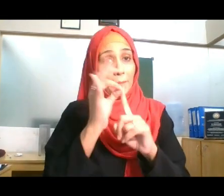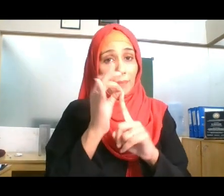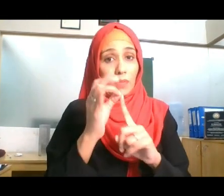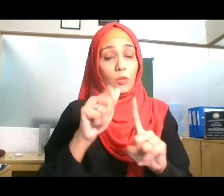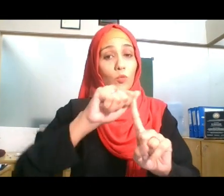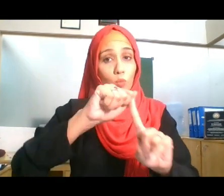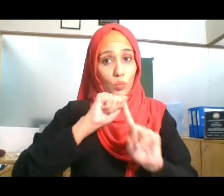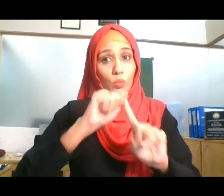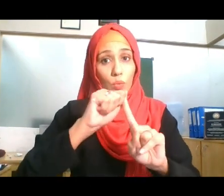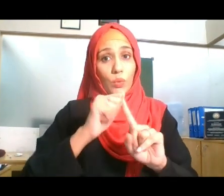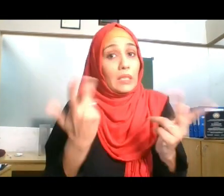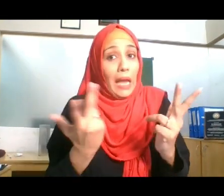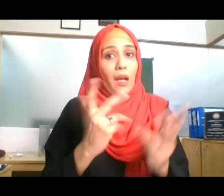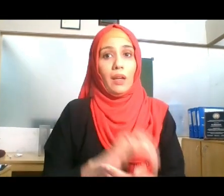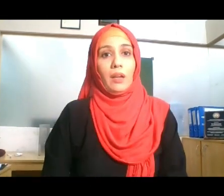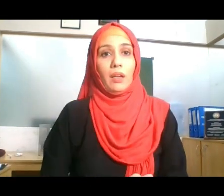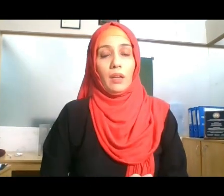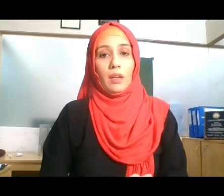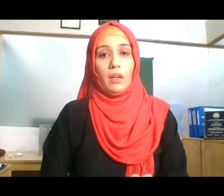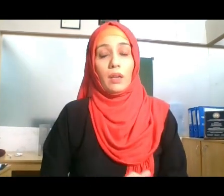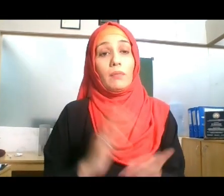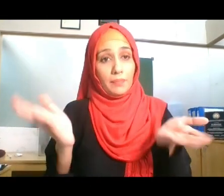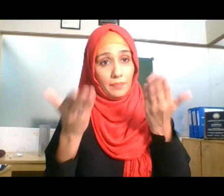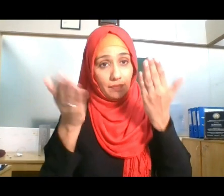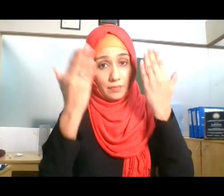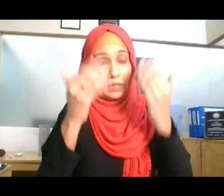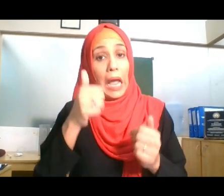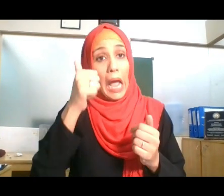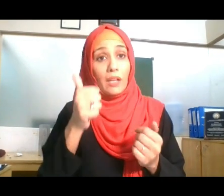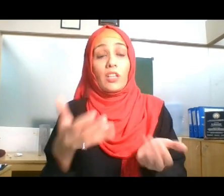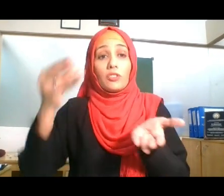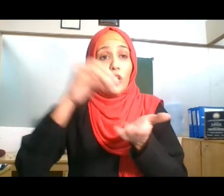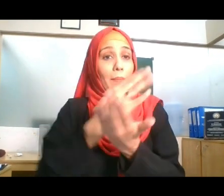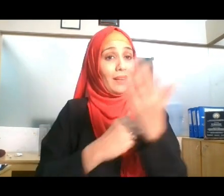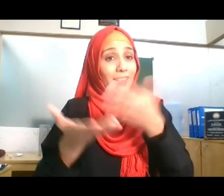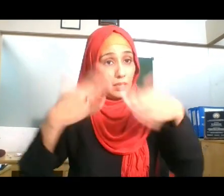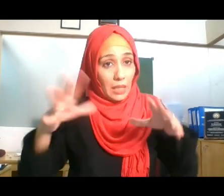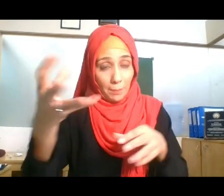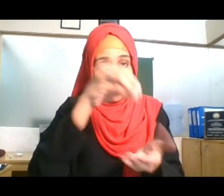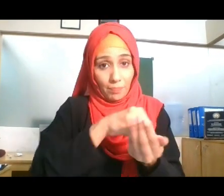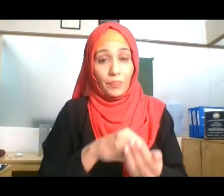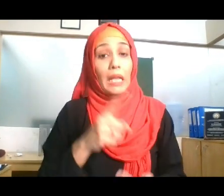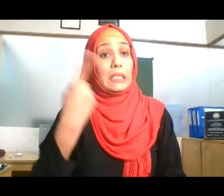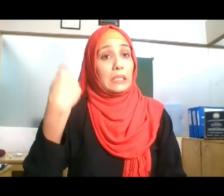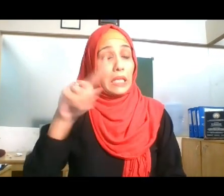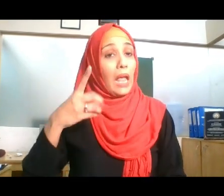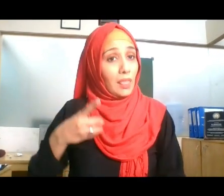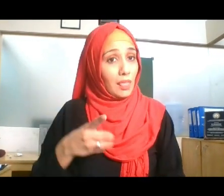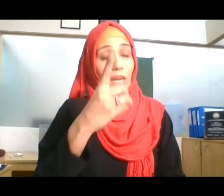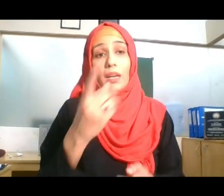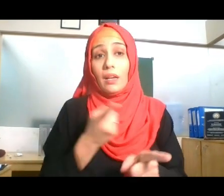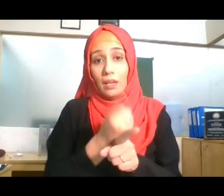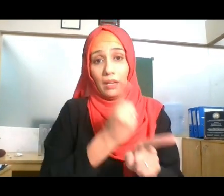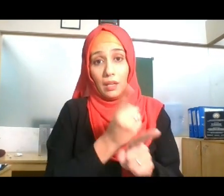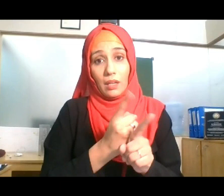to do um, to promote greater inclusion and to promote the right kind of learning, both